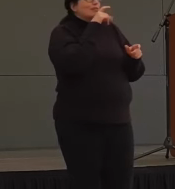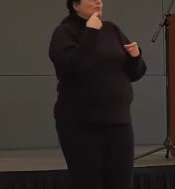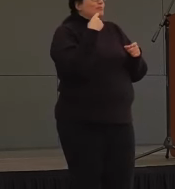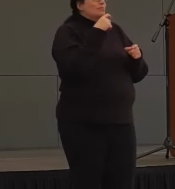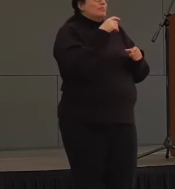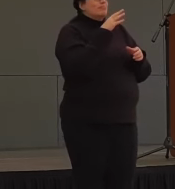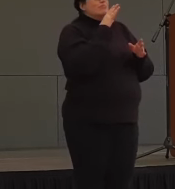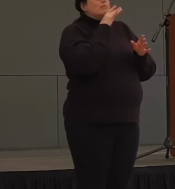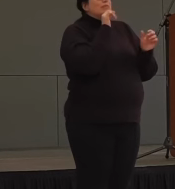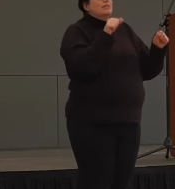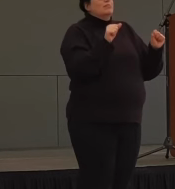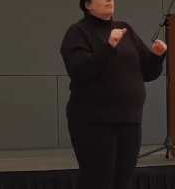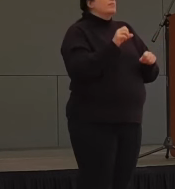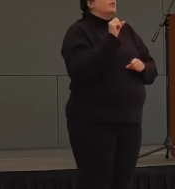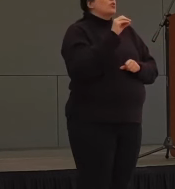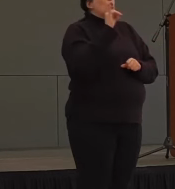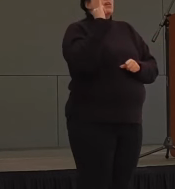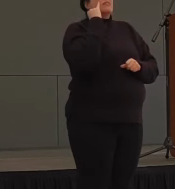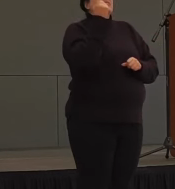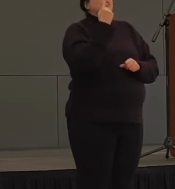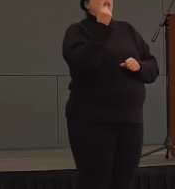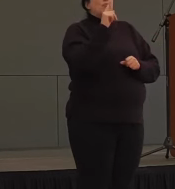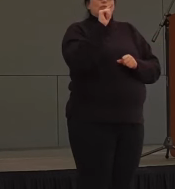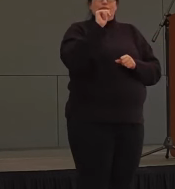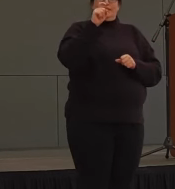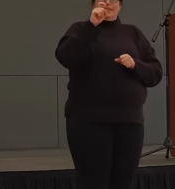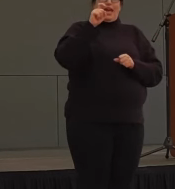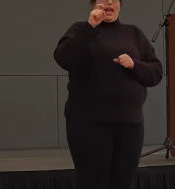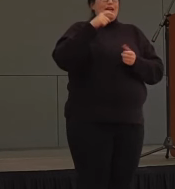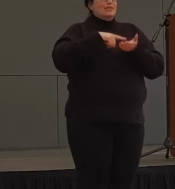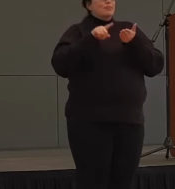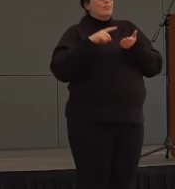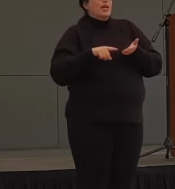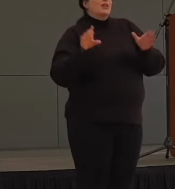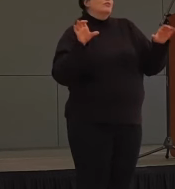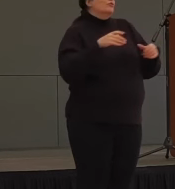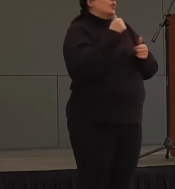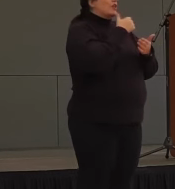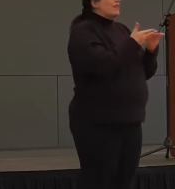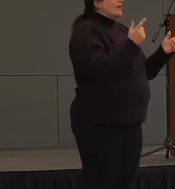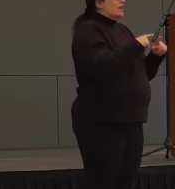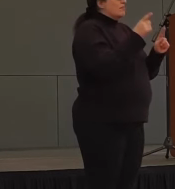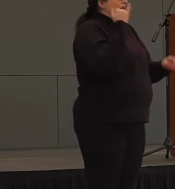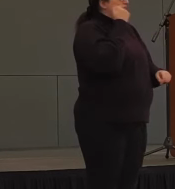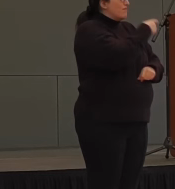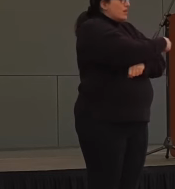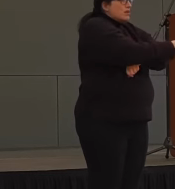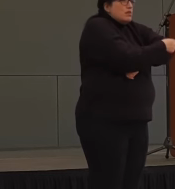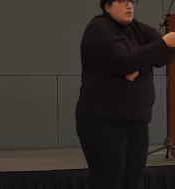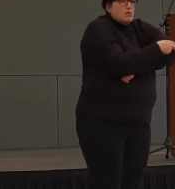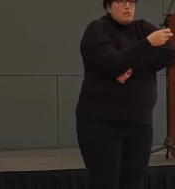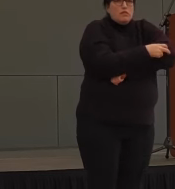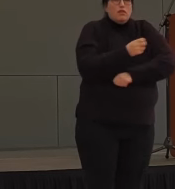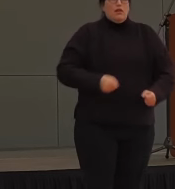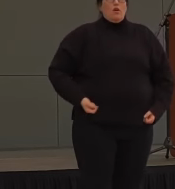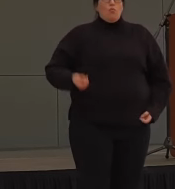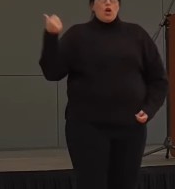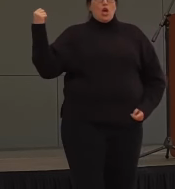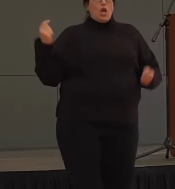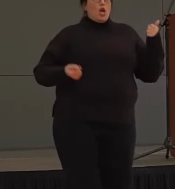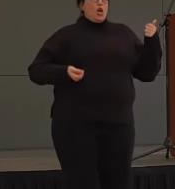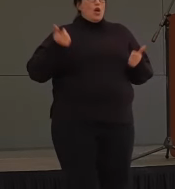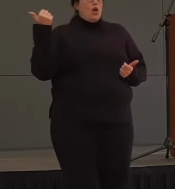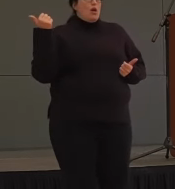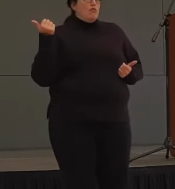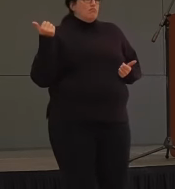they're good friends, all of a sudden they're shoplifting and taking off their clothes in public, they might have